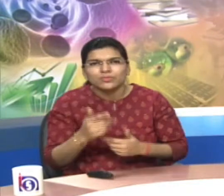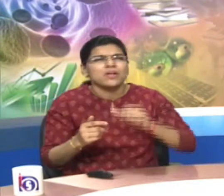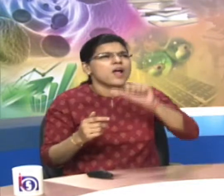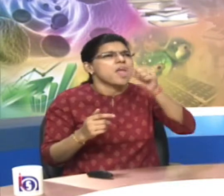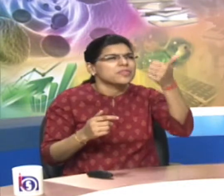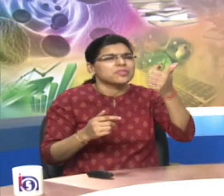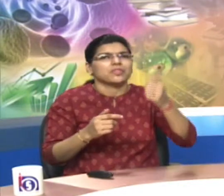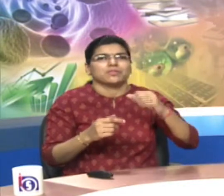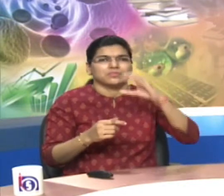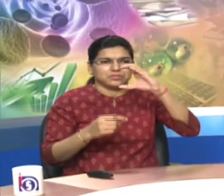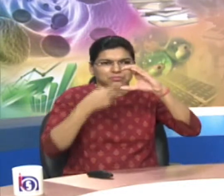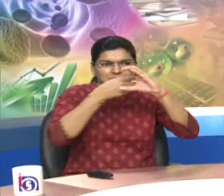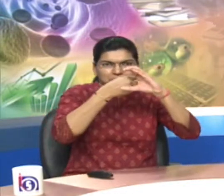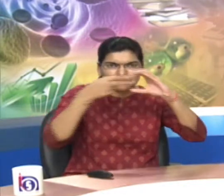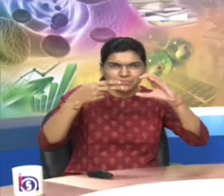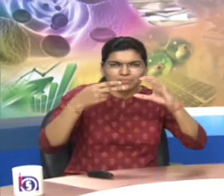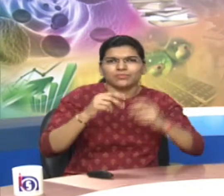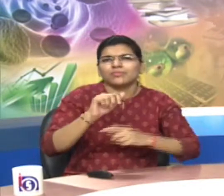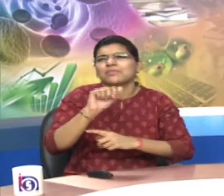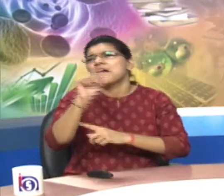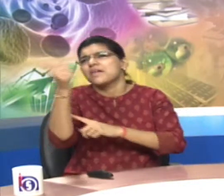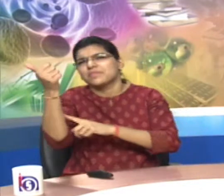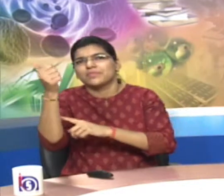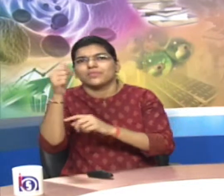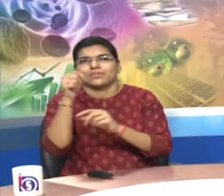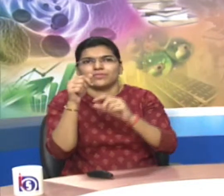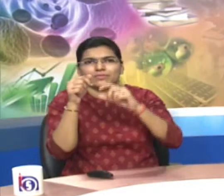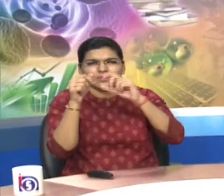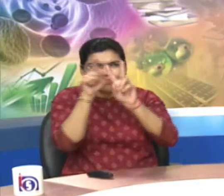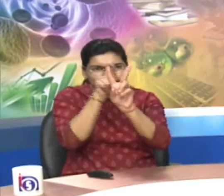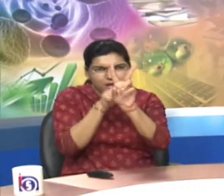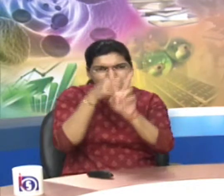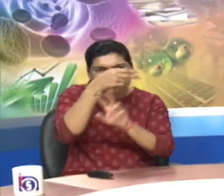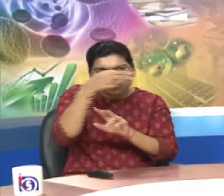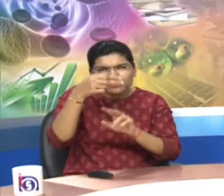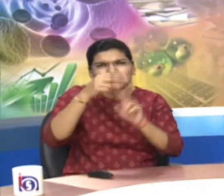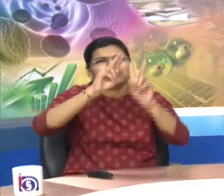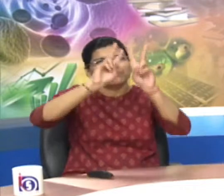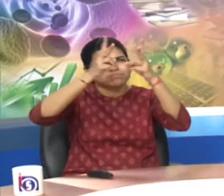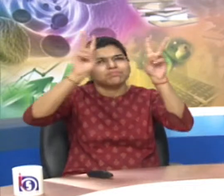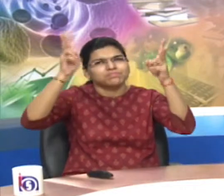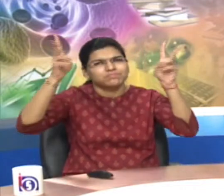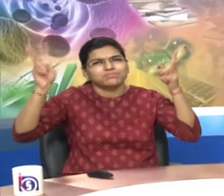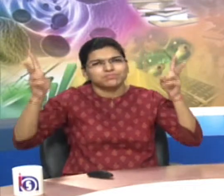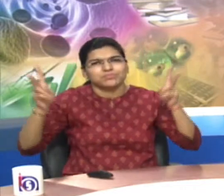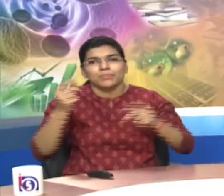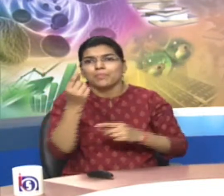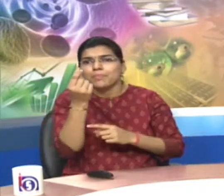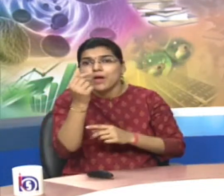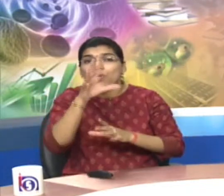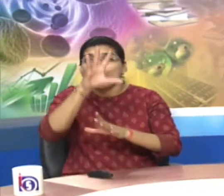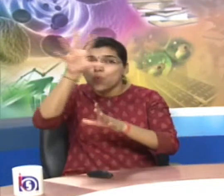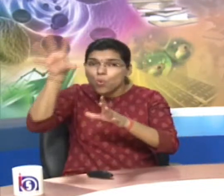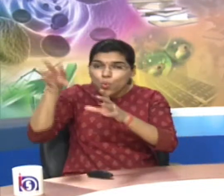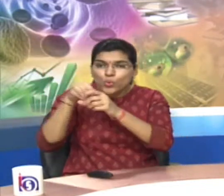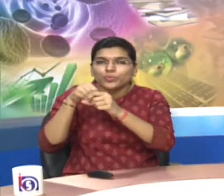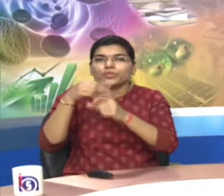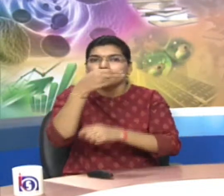use dollar. In some other country, pound. In some different country, euro. So currency